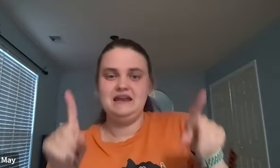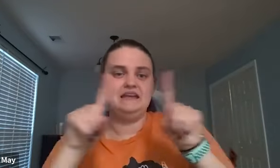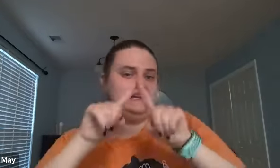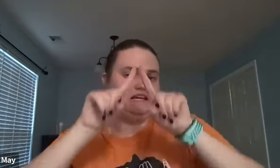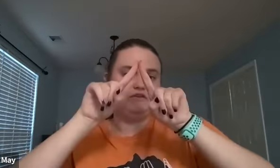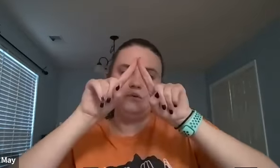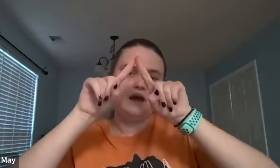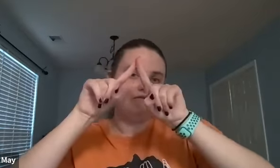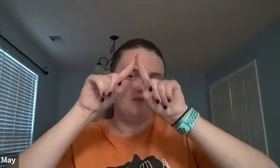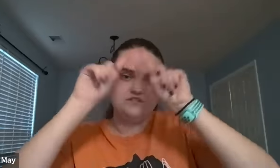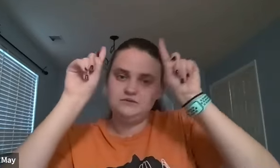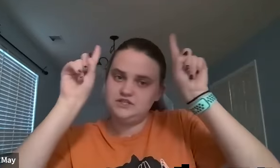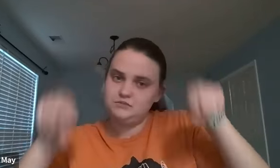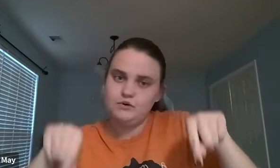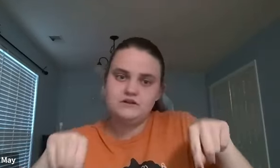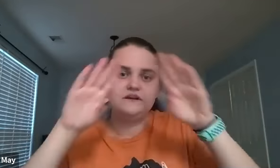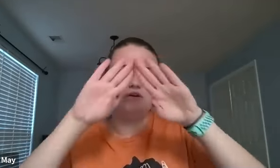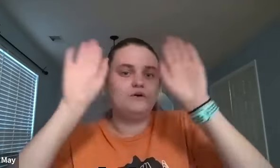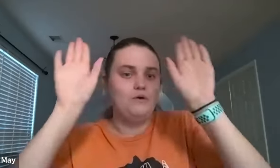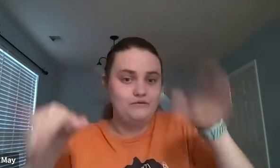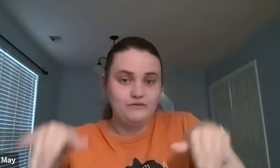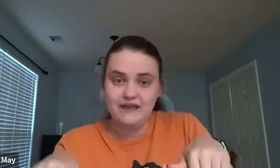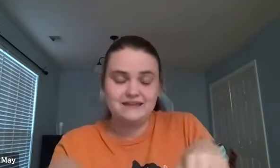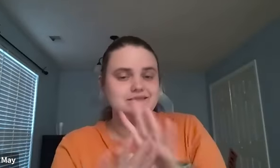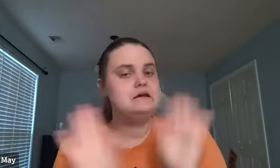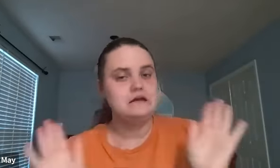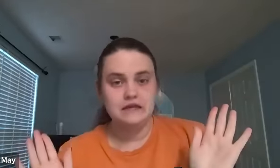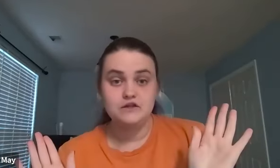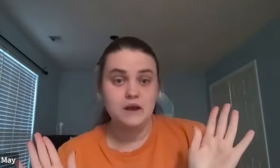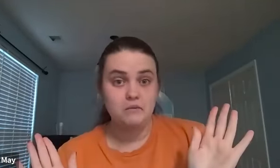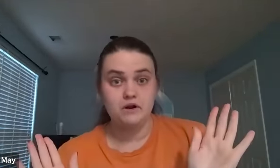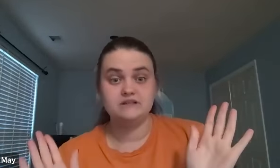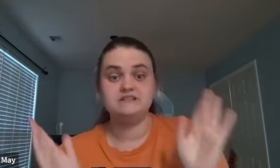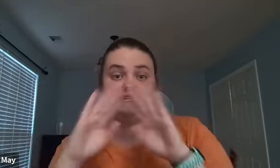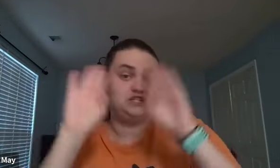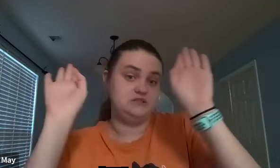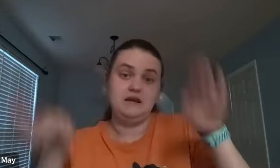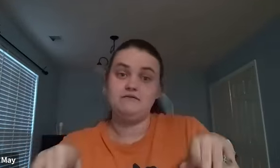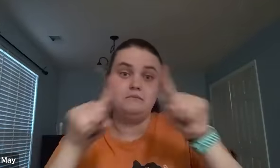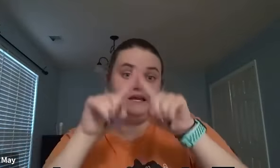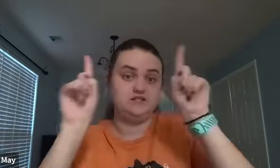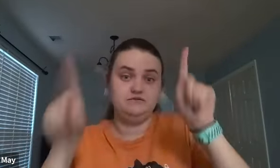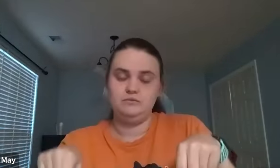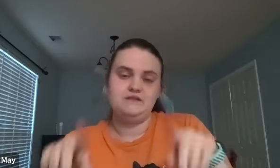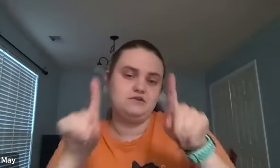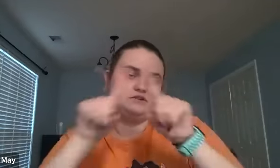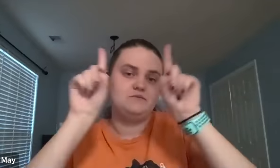again, either way, if you have just a pointer finger or the whole full hands, either way works. It's just whatever makes you, whatever is comfortable